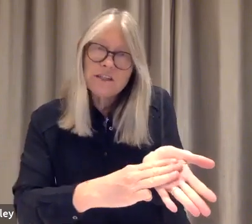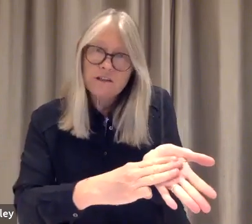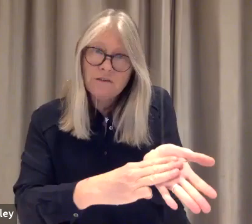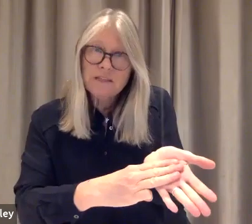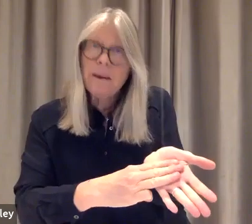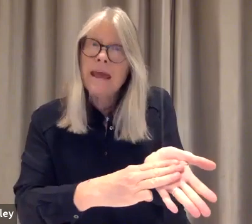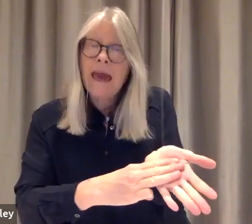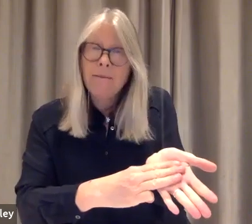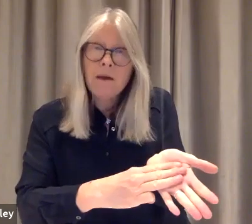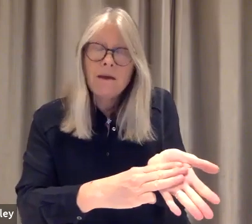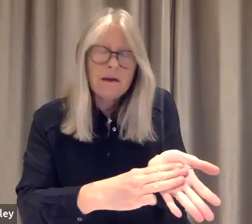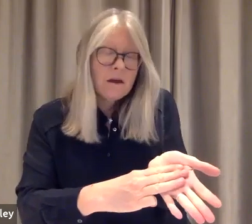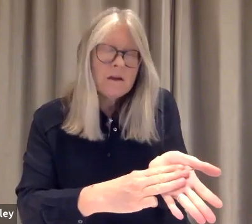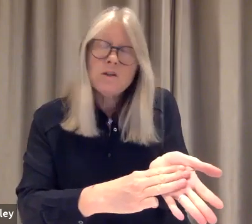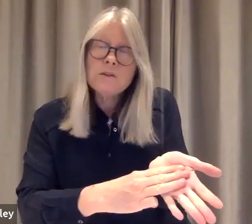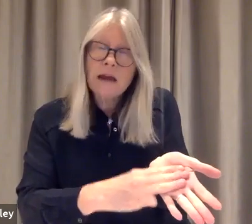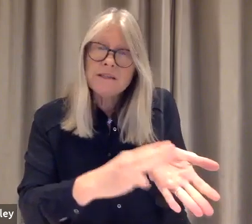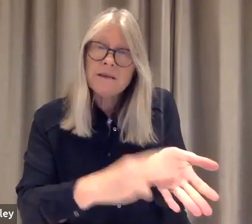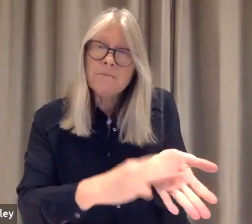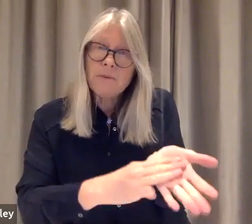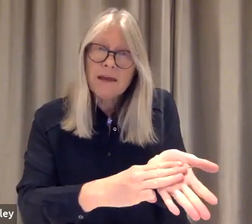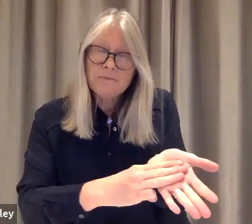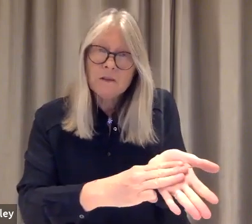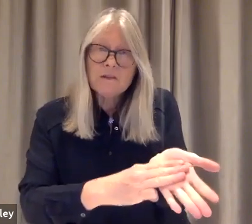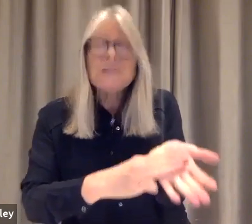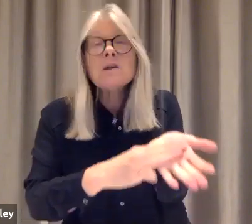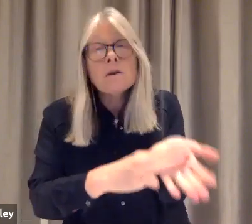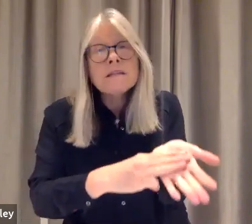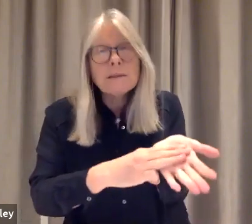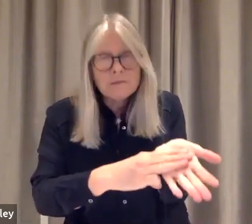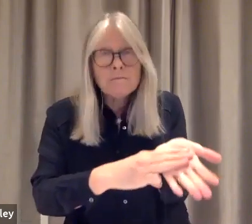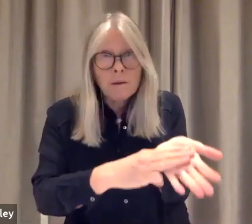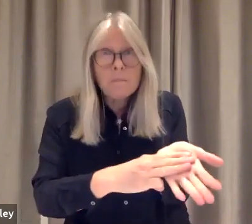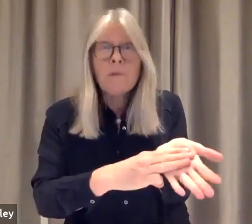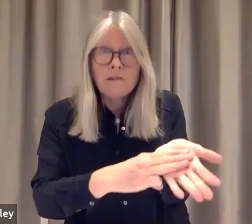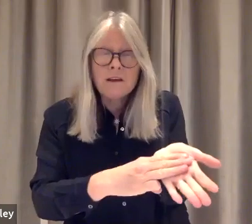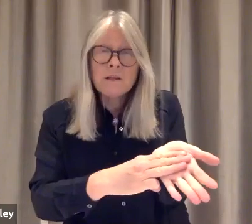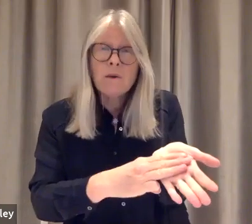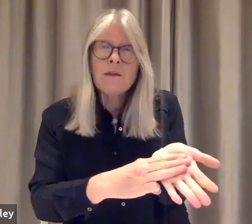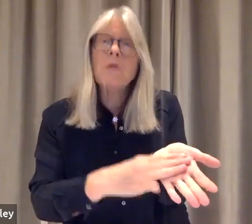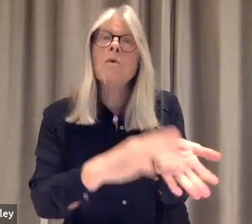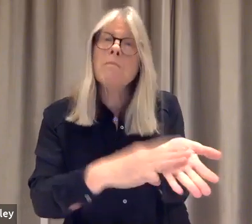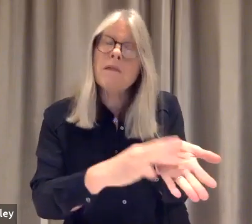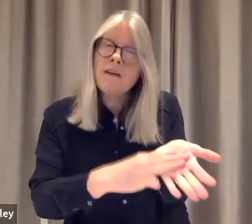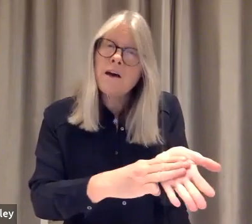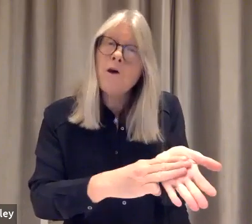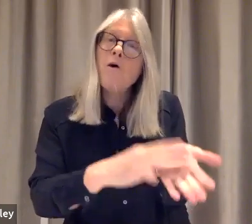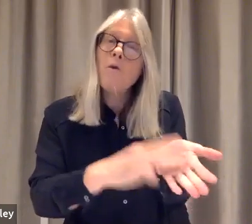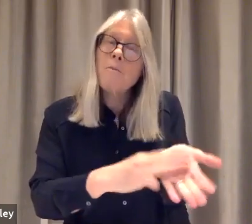actually finger spelling M, two taps, mummy. So that's the concept of mum, mother. So whether they're called mother or